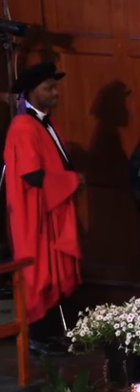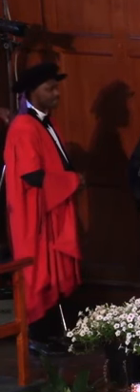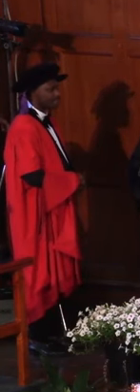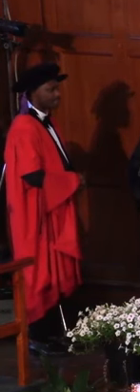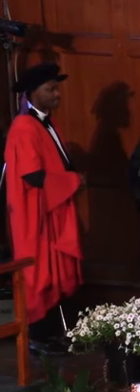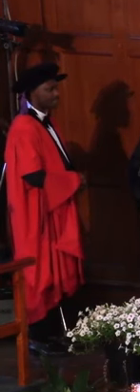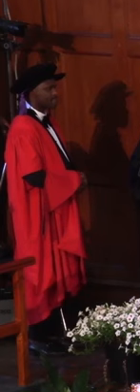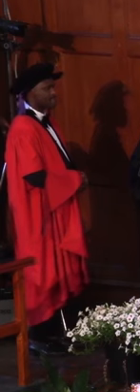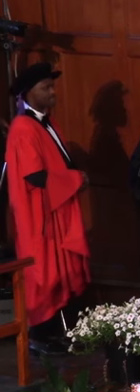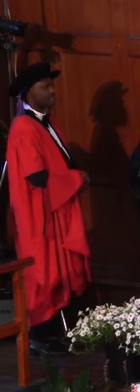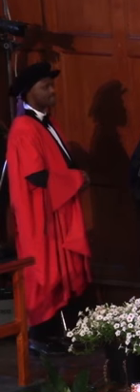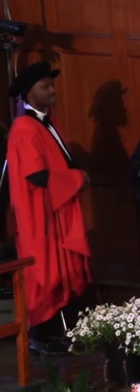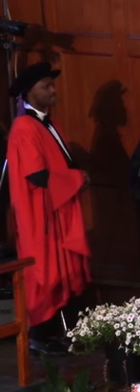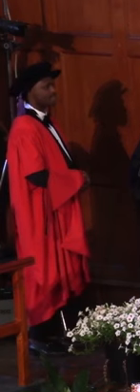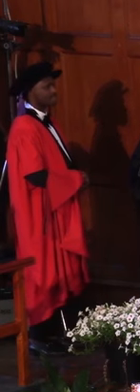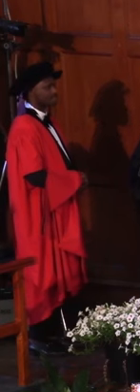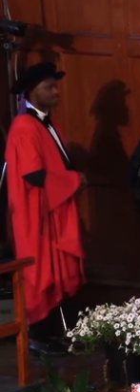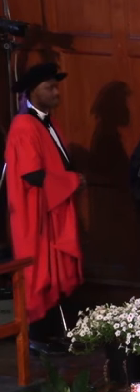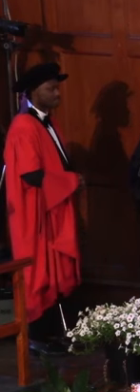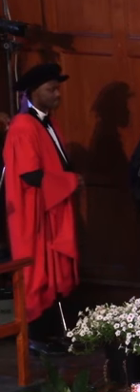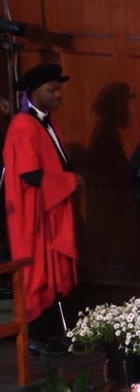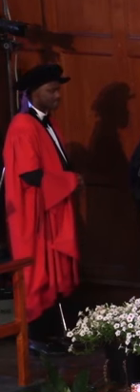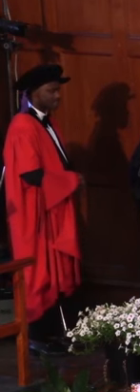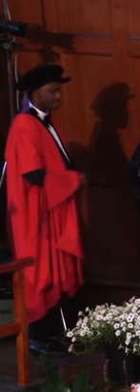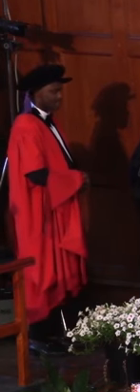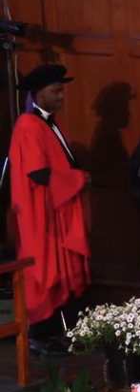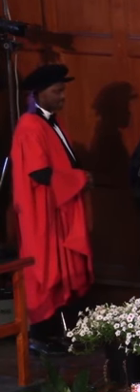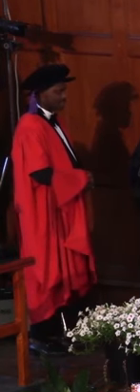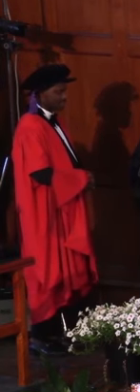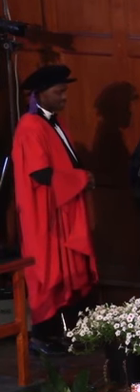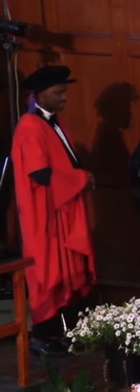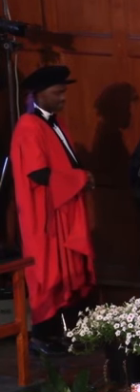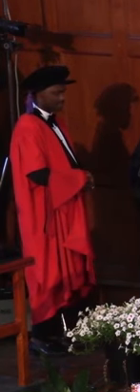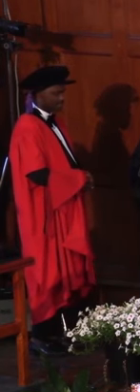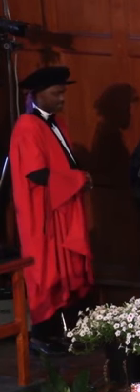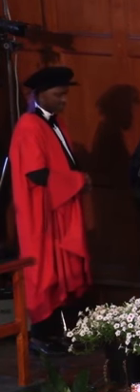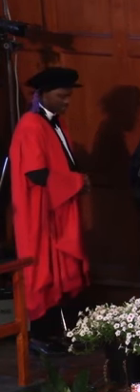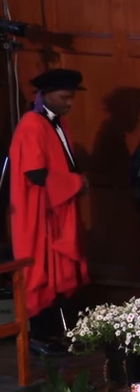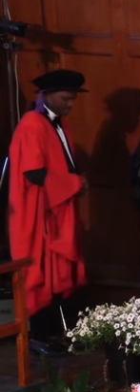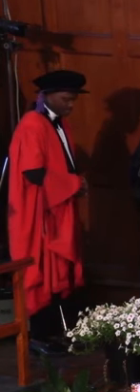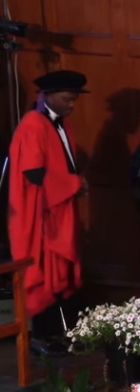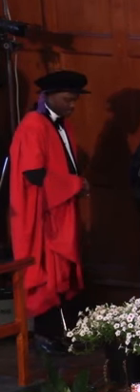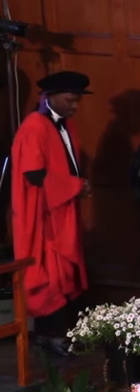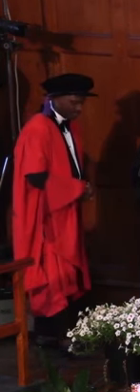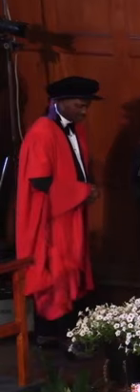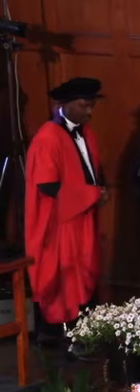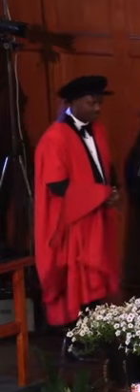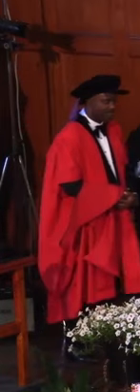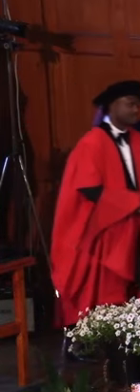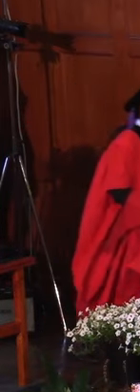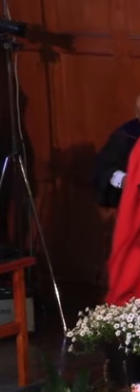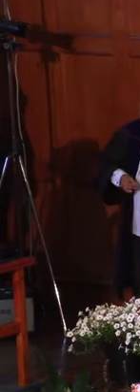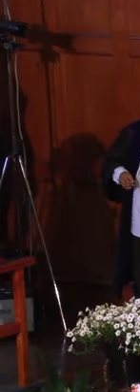in Reducing Nutrient-Rich Surface Runoff from an Informal Settlement in South Africa, Sivile Abednego Mngese.